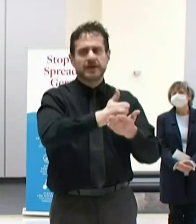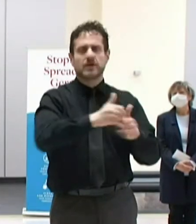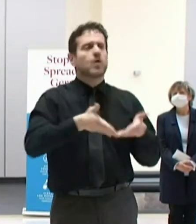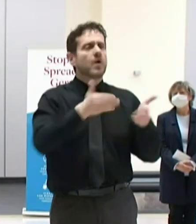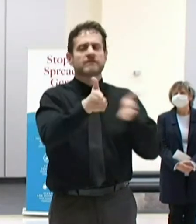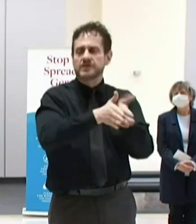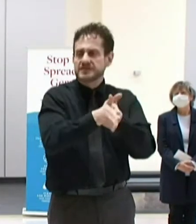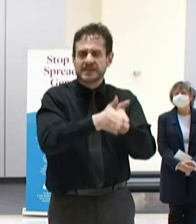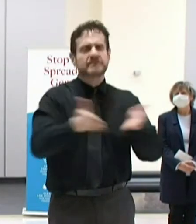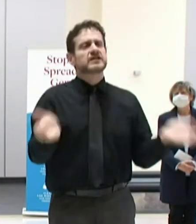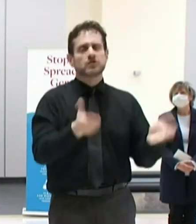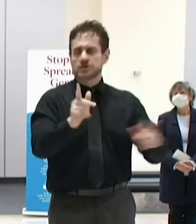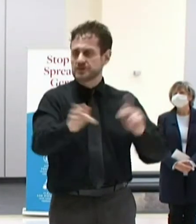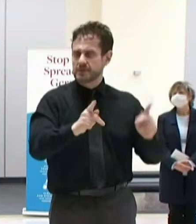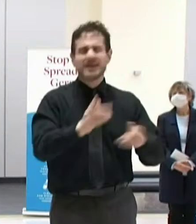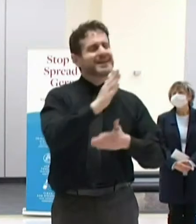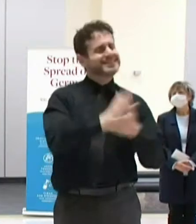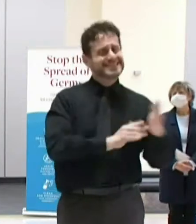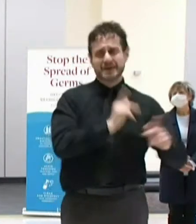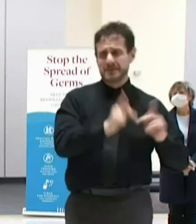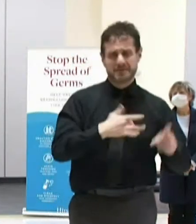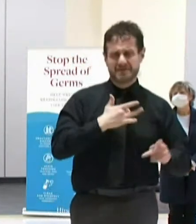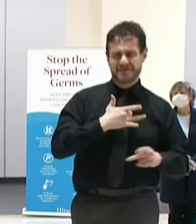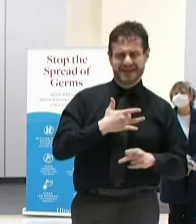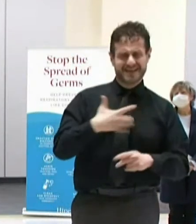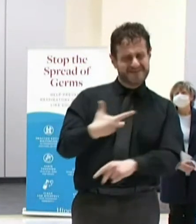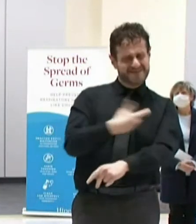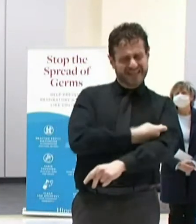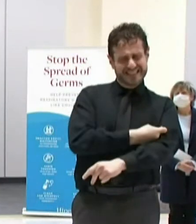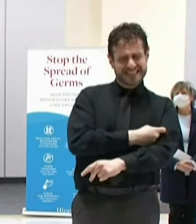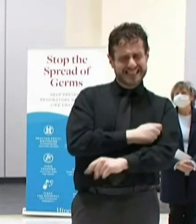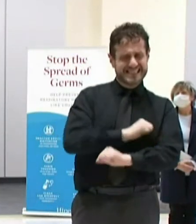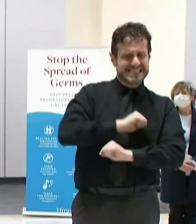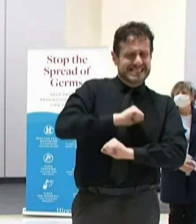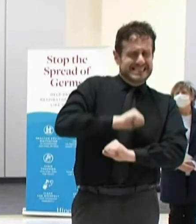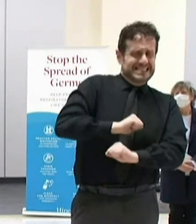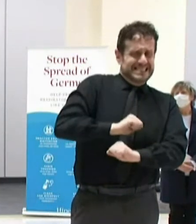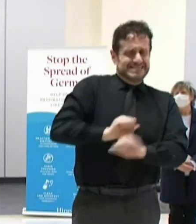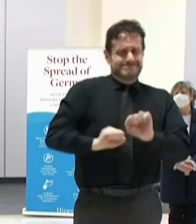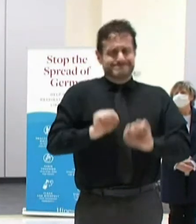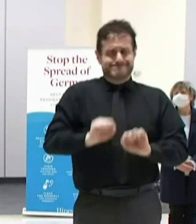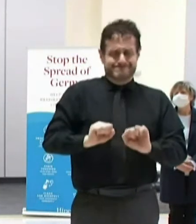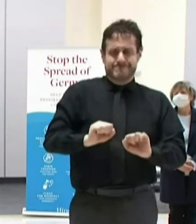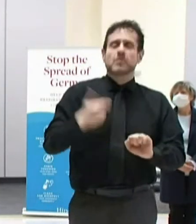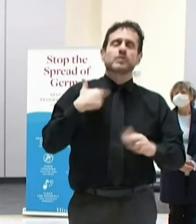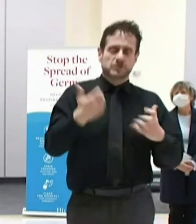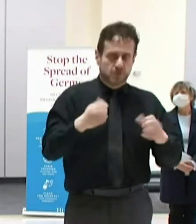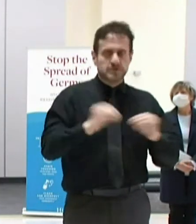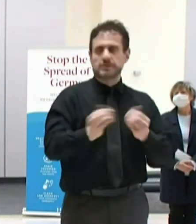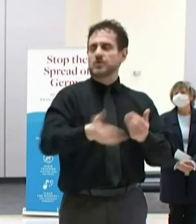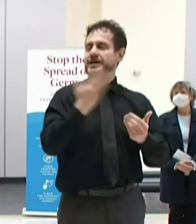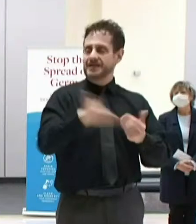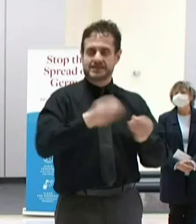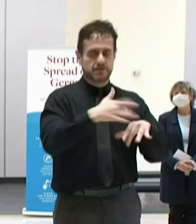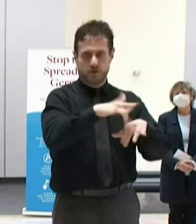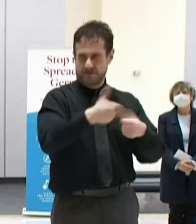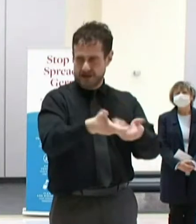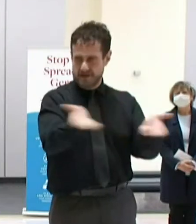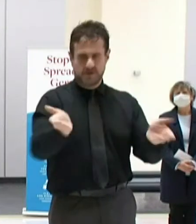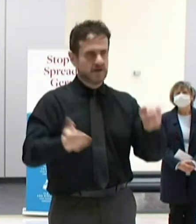been hesitant and are becoming more confident now, we're just trying to make it more available to them.